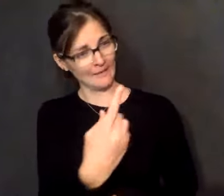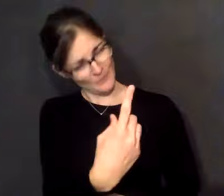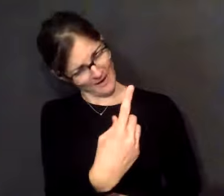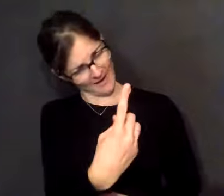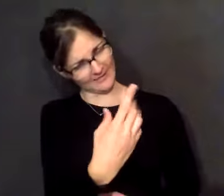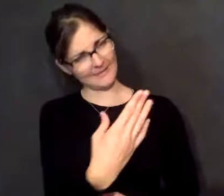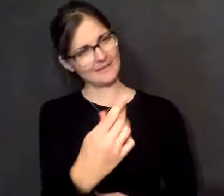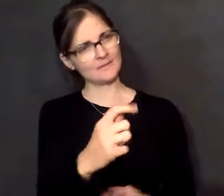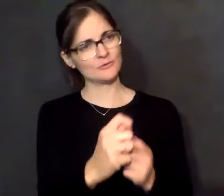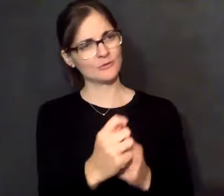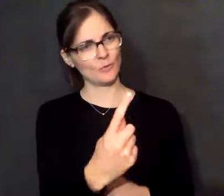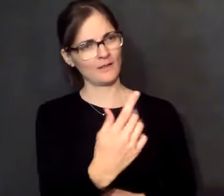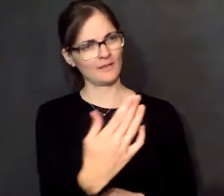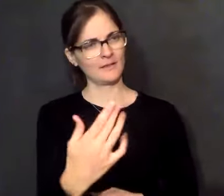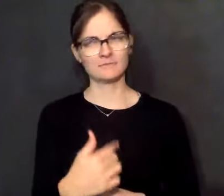what? Well, you.